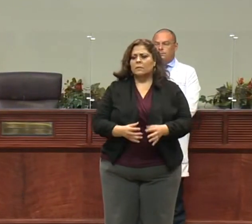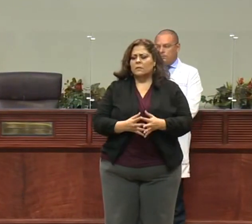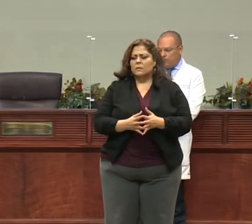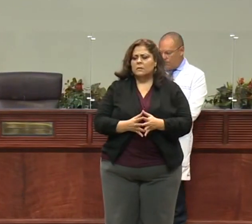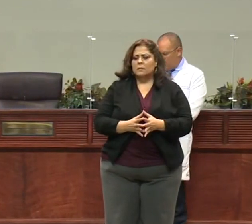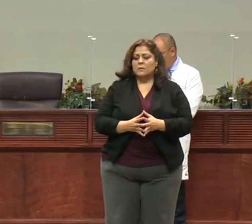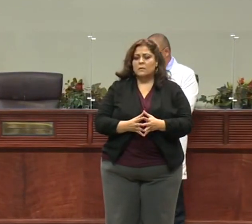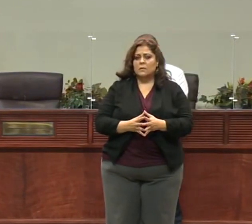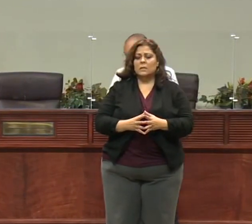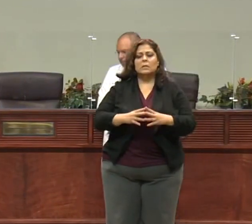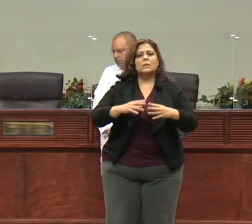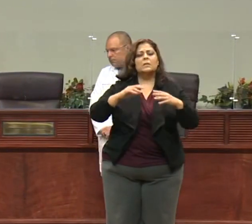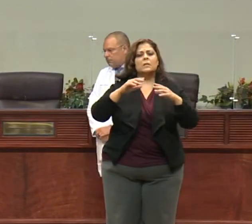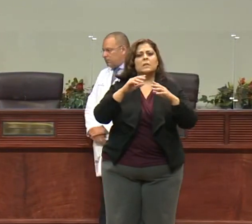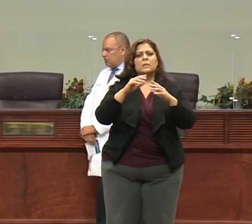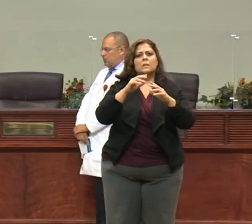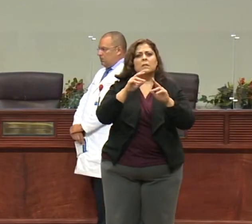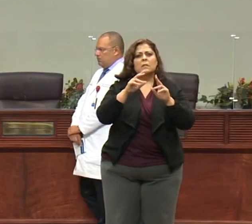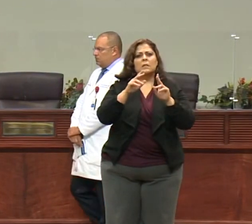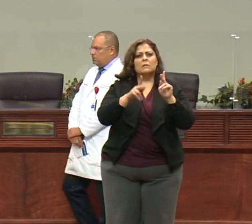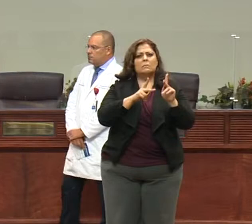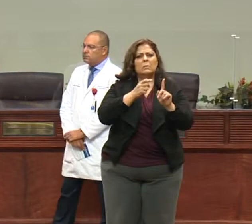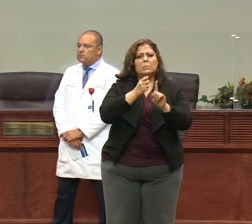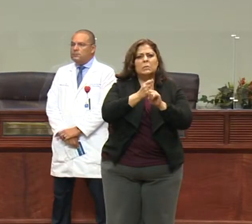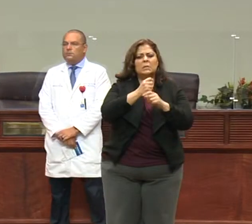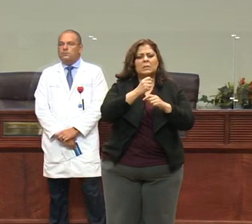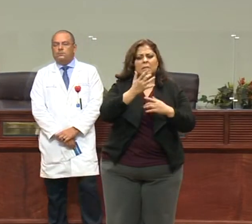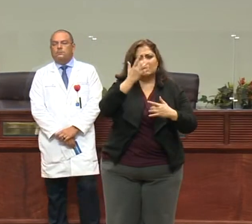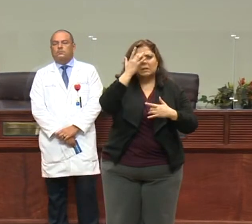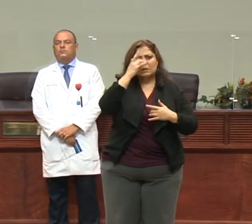The total number of cases in our county is at